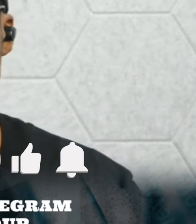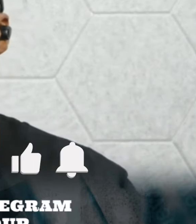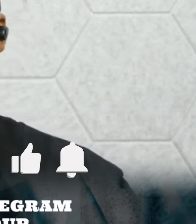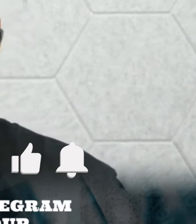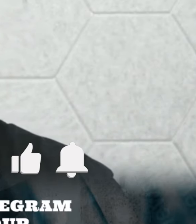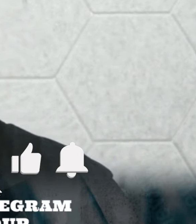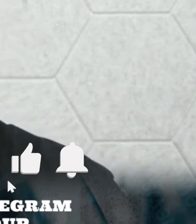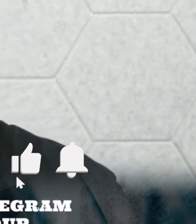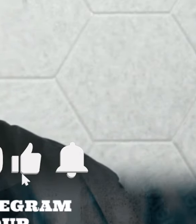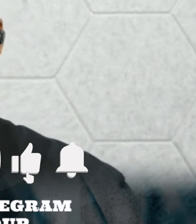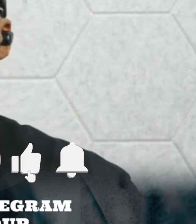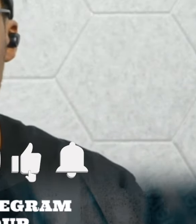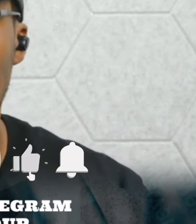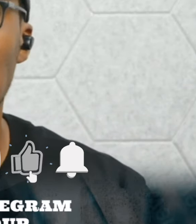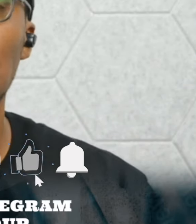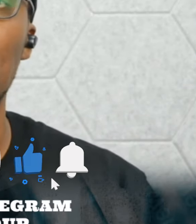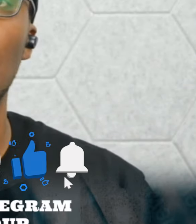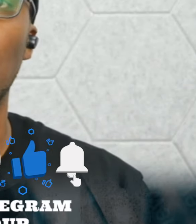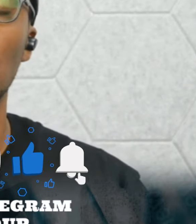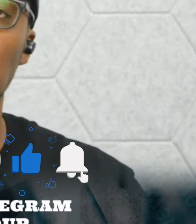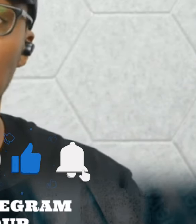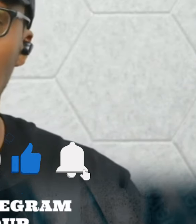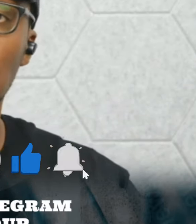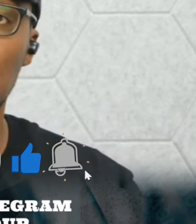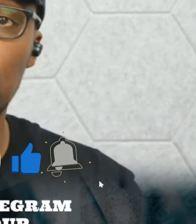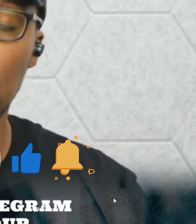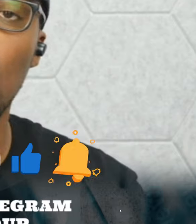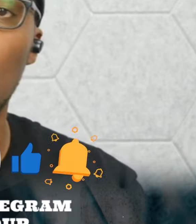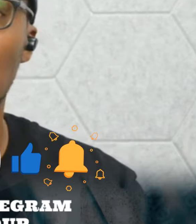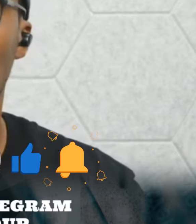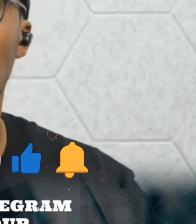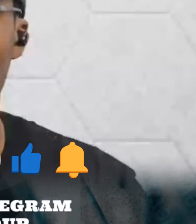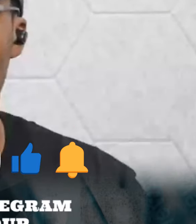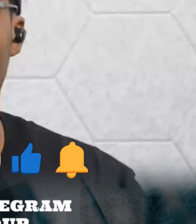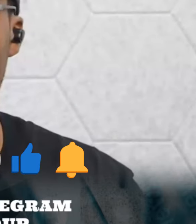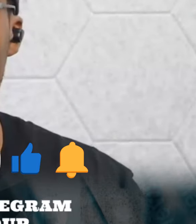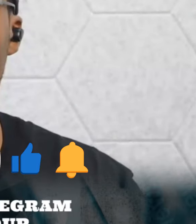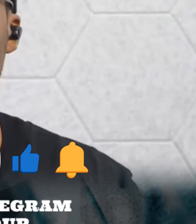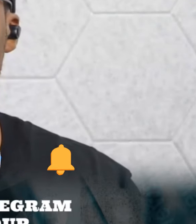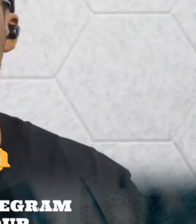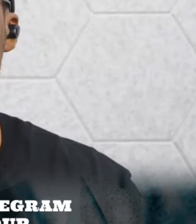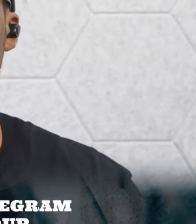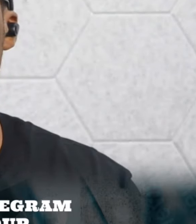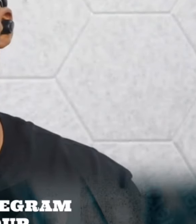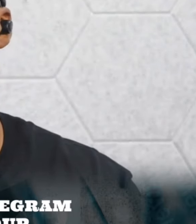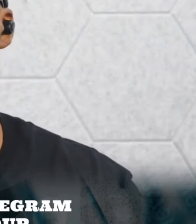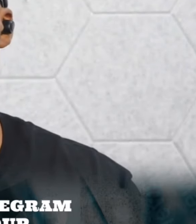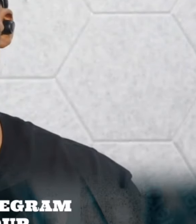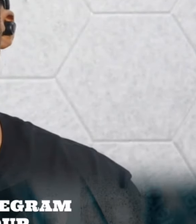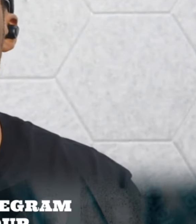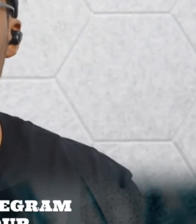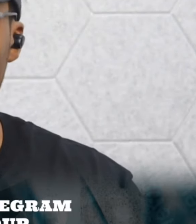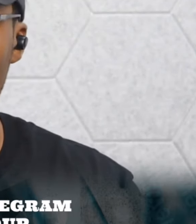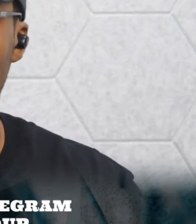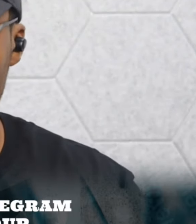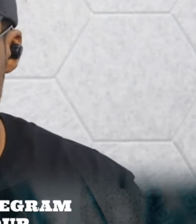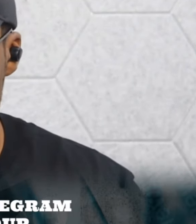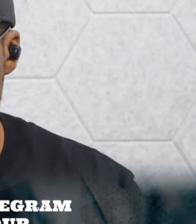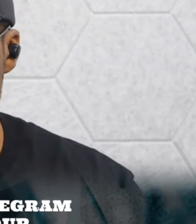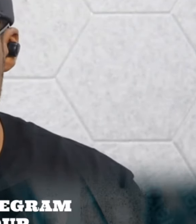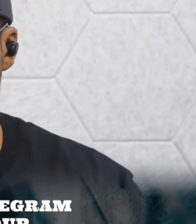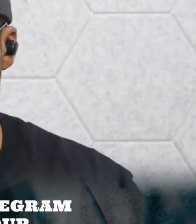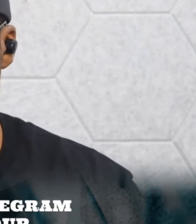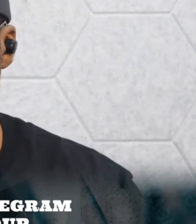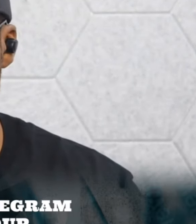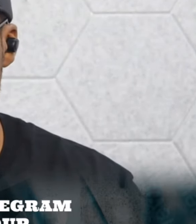those who are subscribed to the channel will indeed get the notifications, and it also helps to push this video through the YouTube algorithm as well. Secondly, if you're new to the channel, or maybe you've been